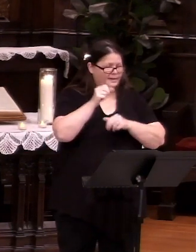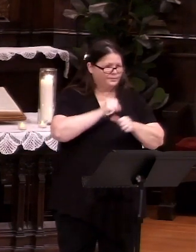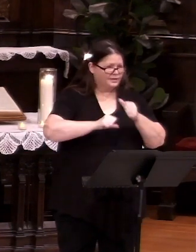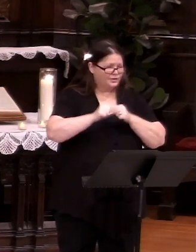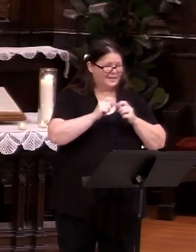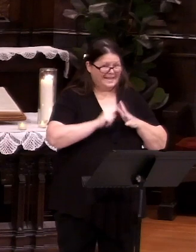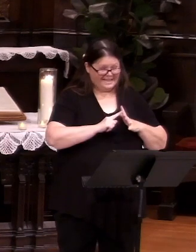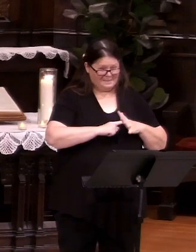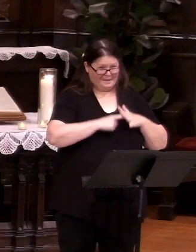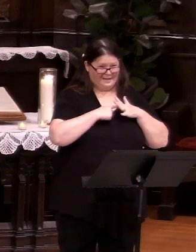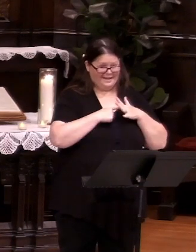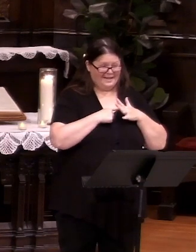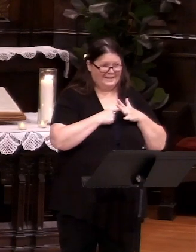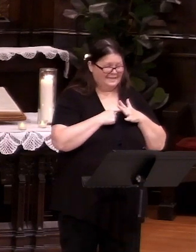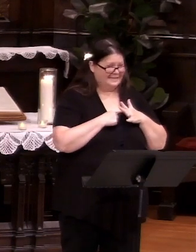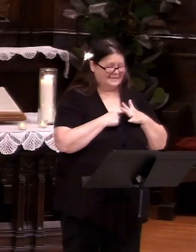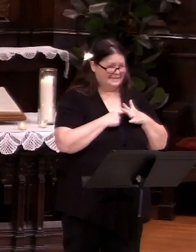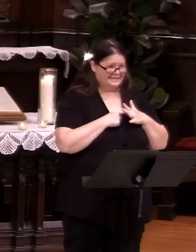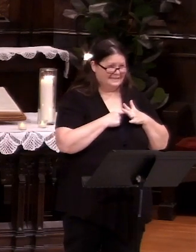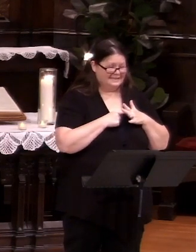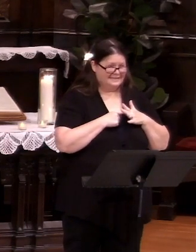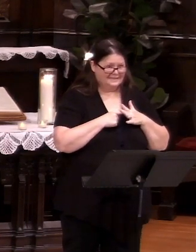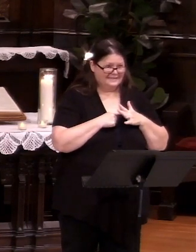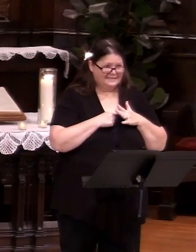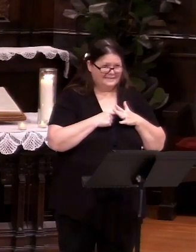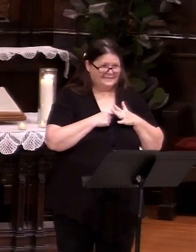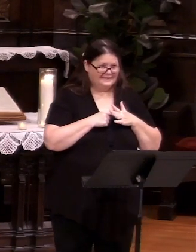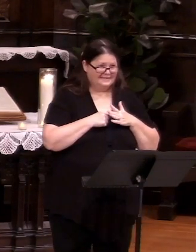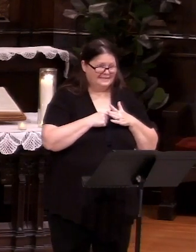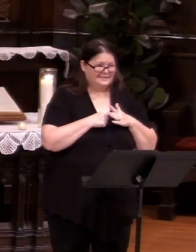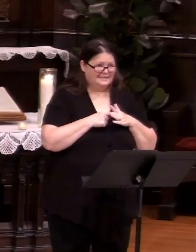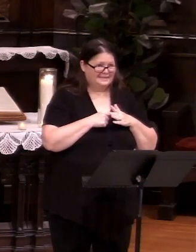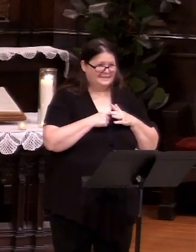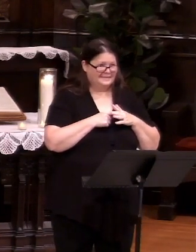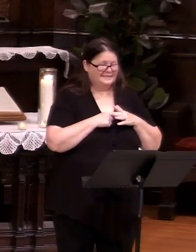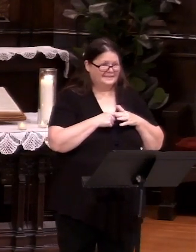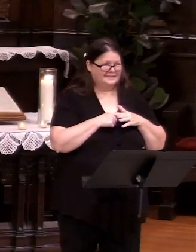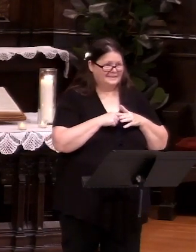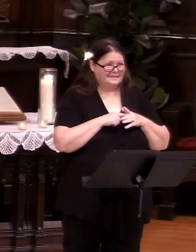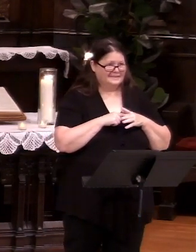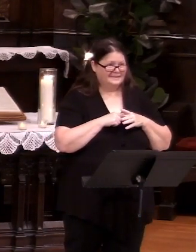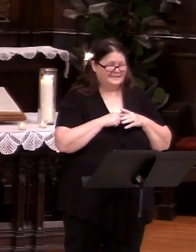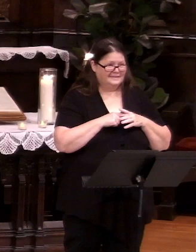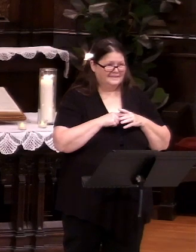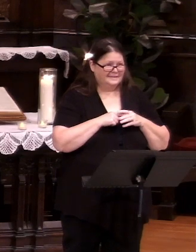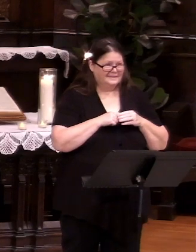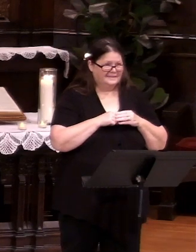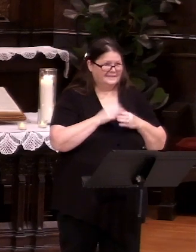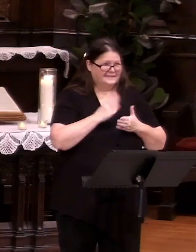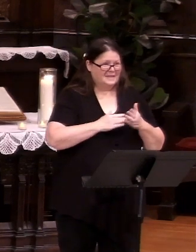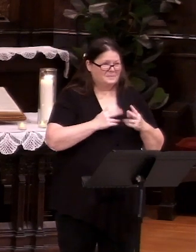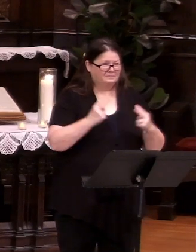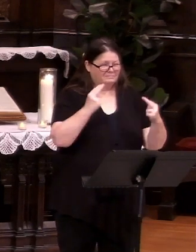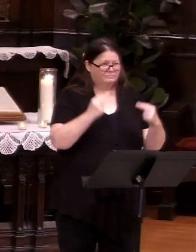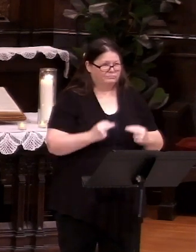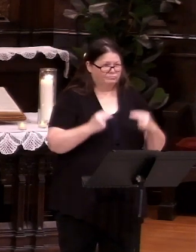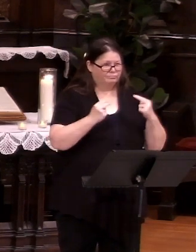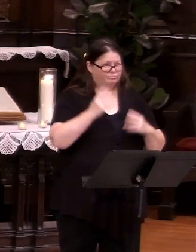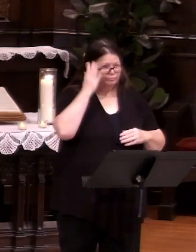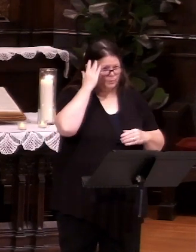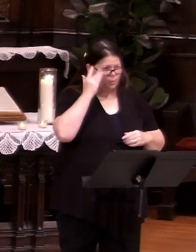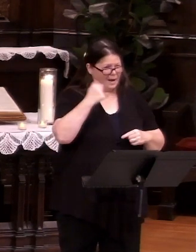was simply chiquita, blanquita, bonita, ¿por qué